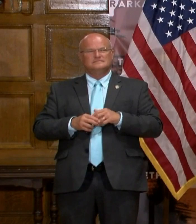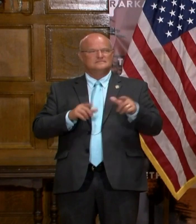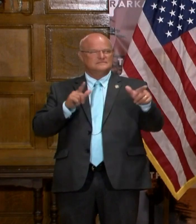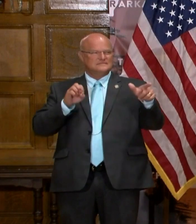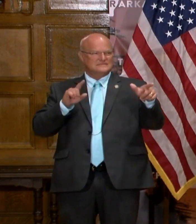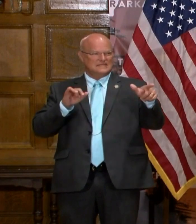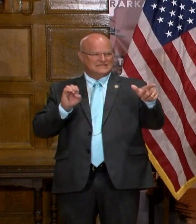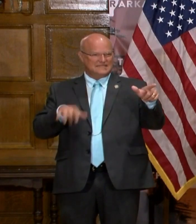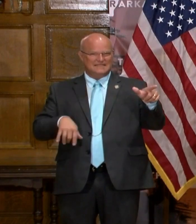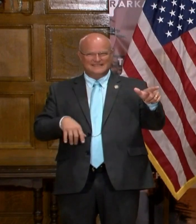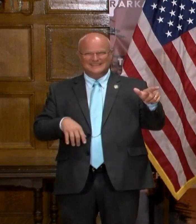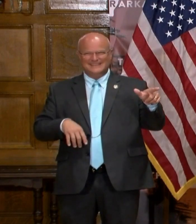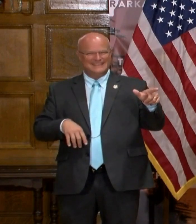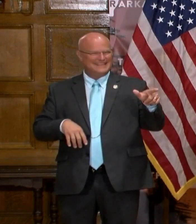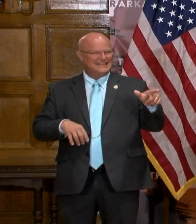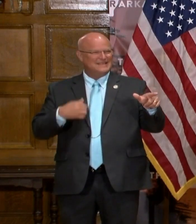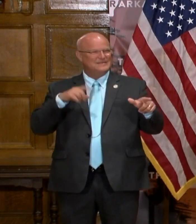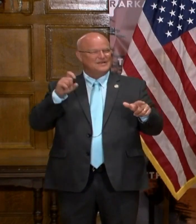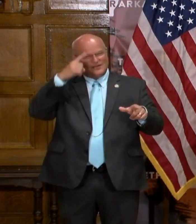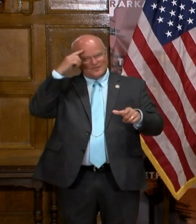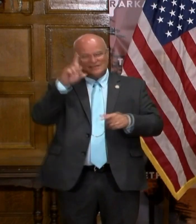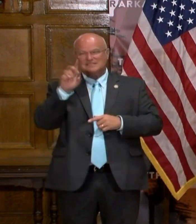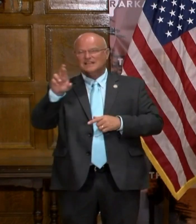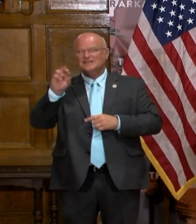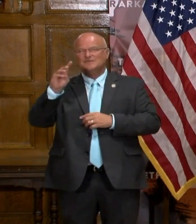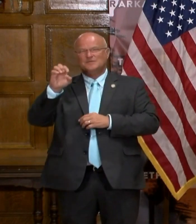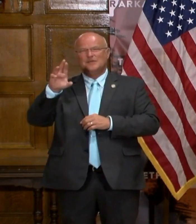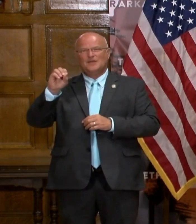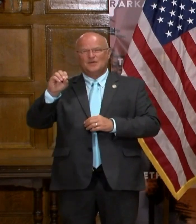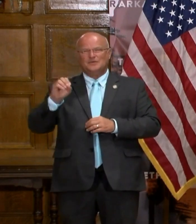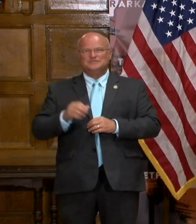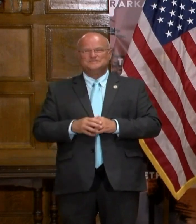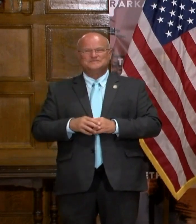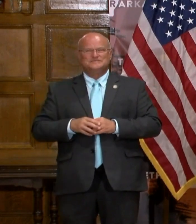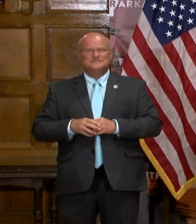Leslie. Yeah. I have a question for Dr. Romero. All right.